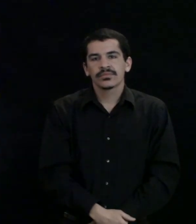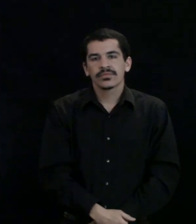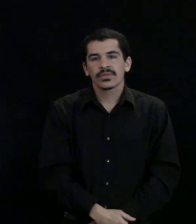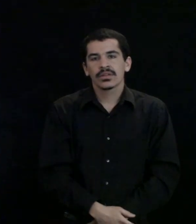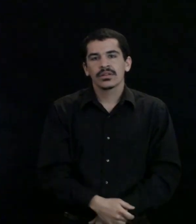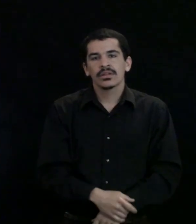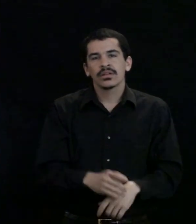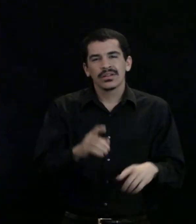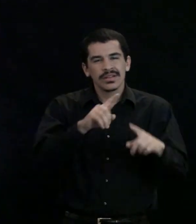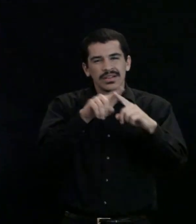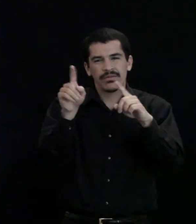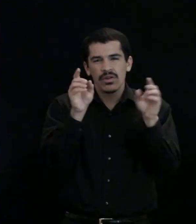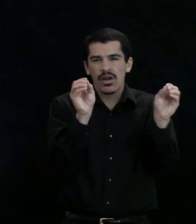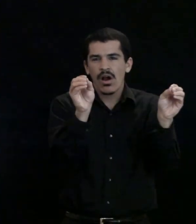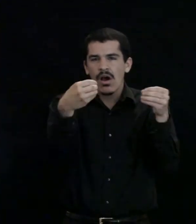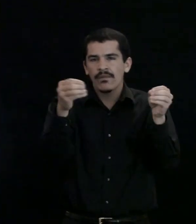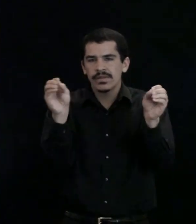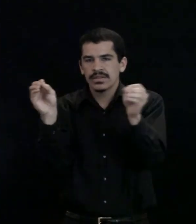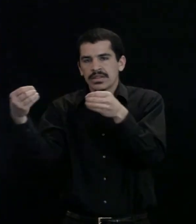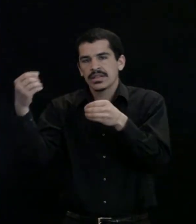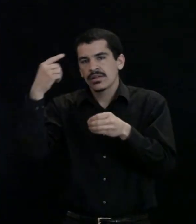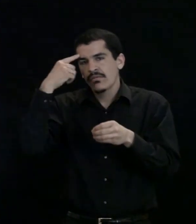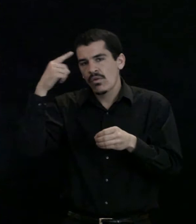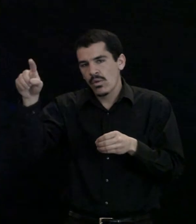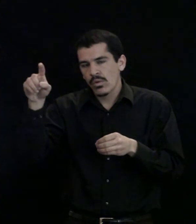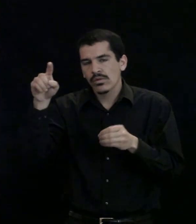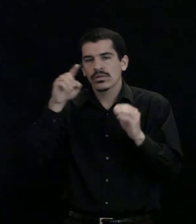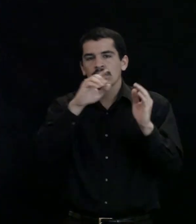offices for community organizations,